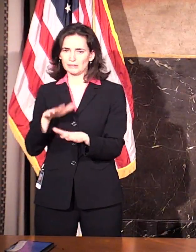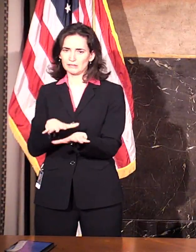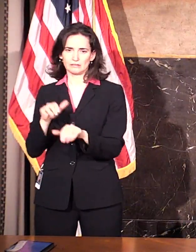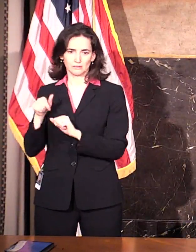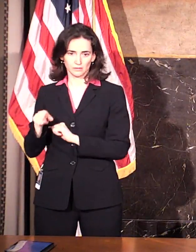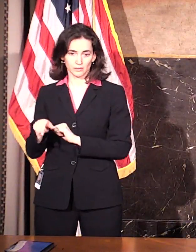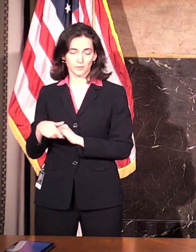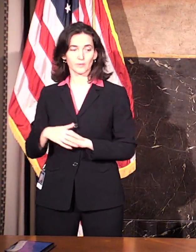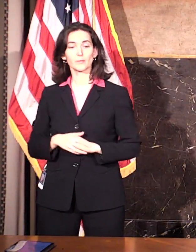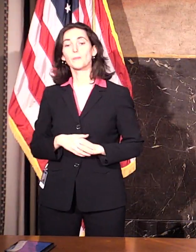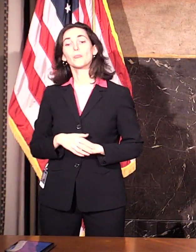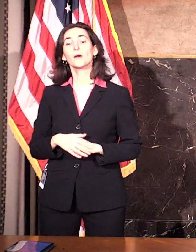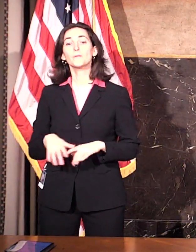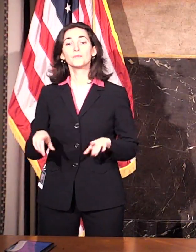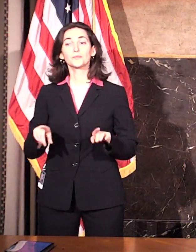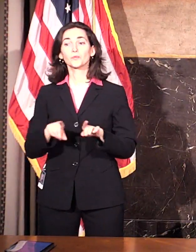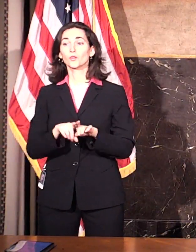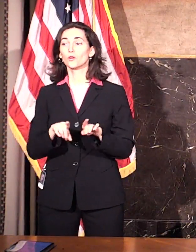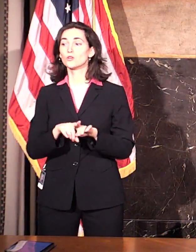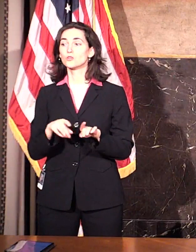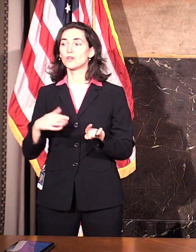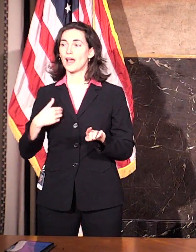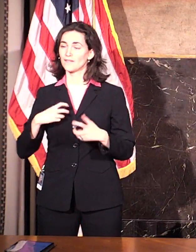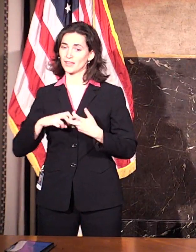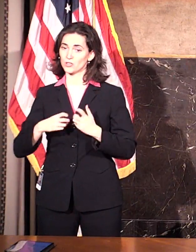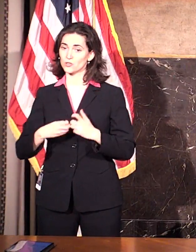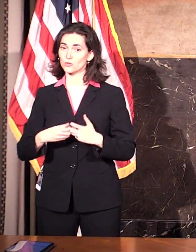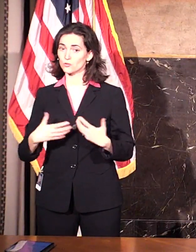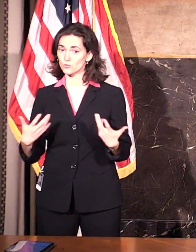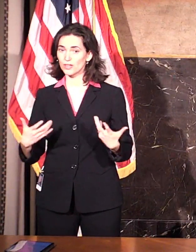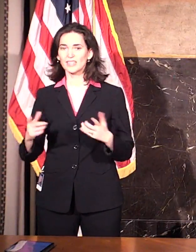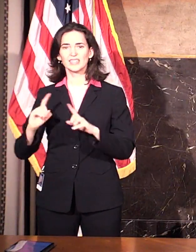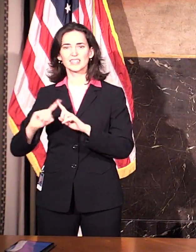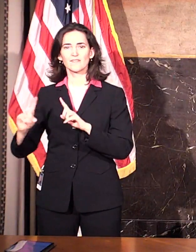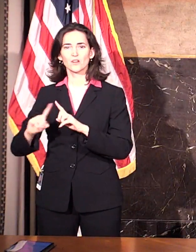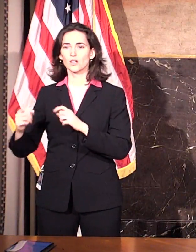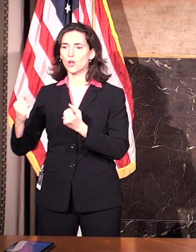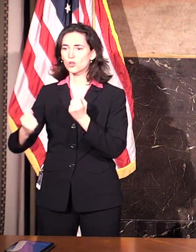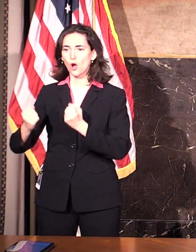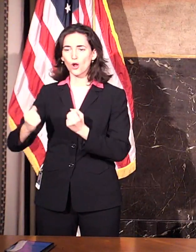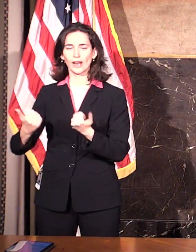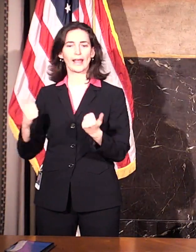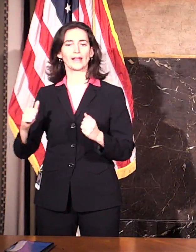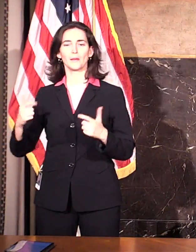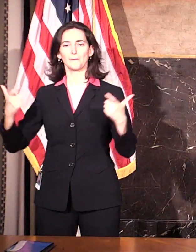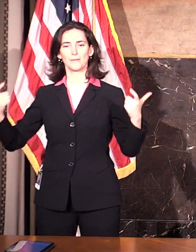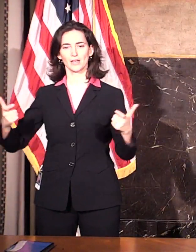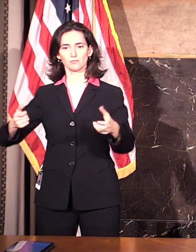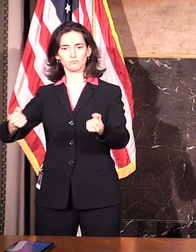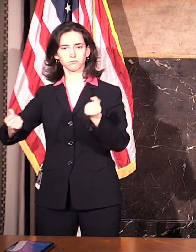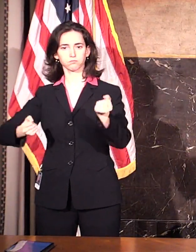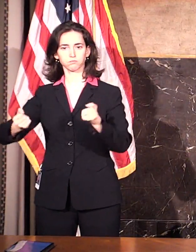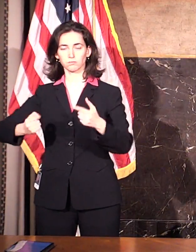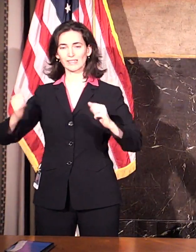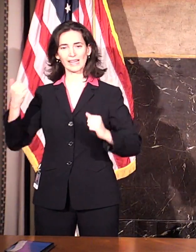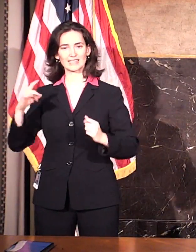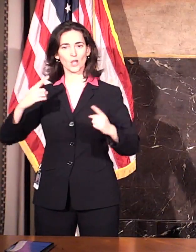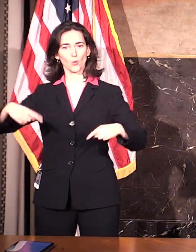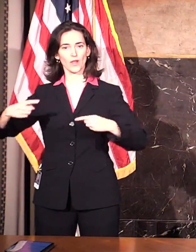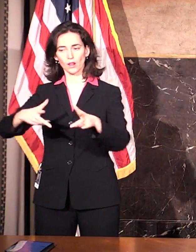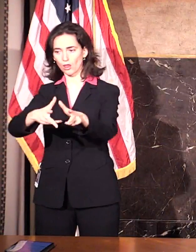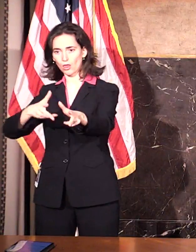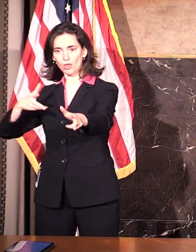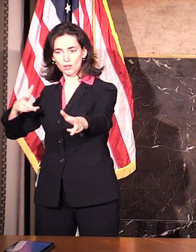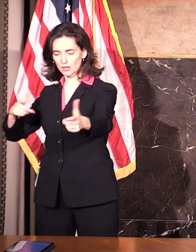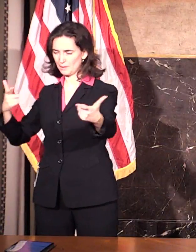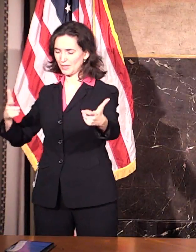also have issues with a number of commercial vehicles, 18-wheelers, that have stopped